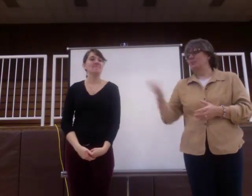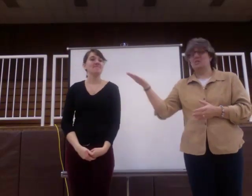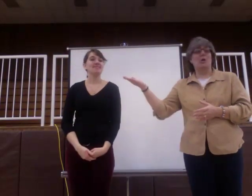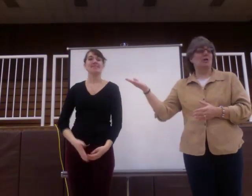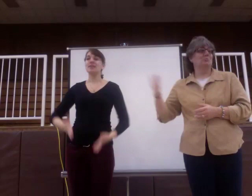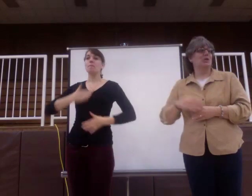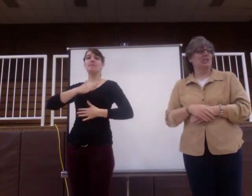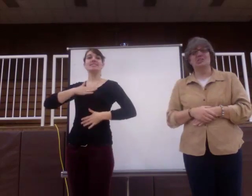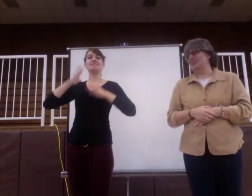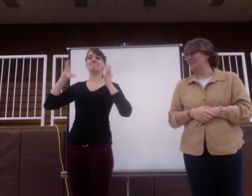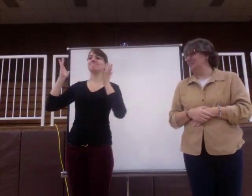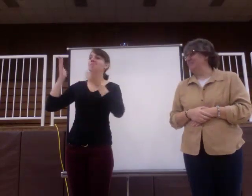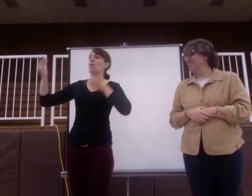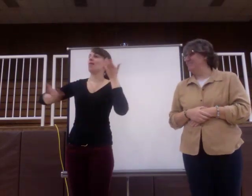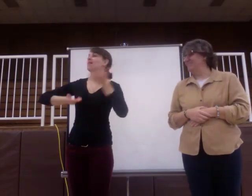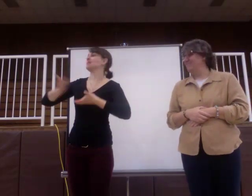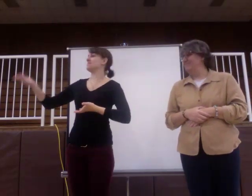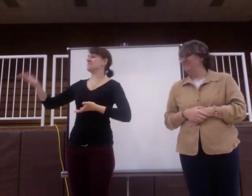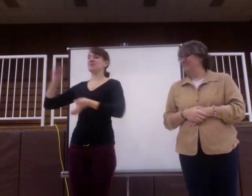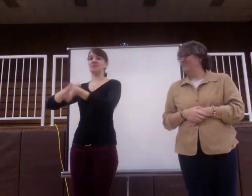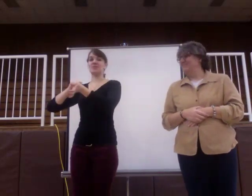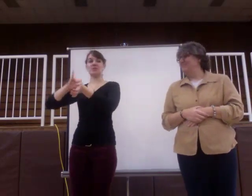So please welcome Dr. Joseph.